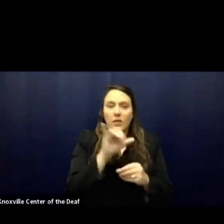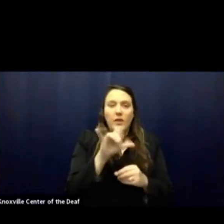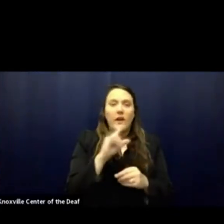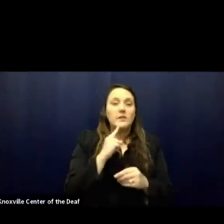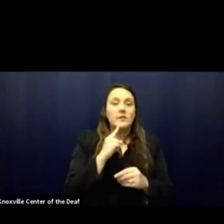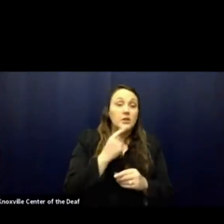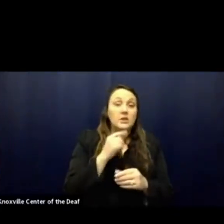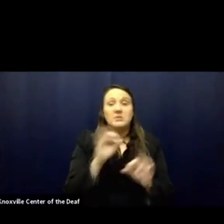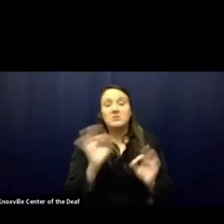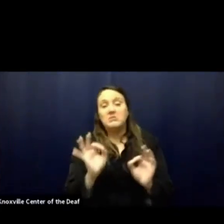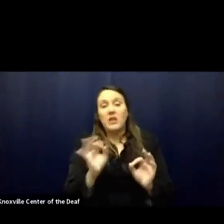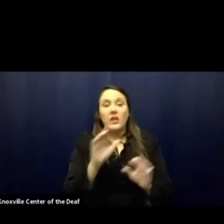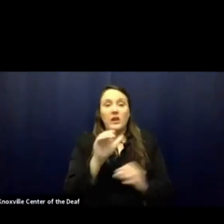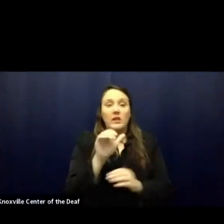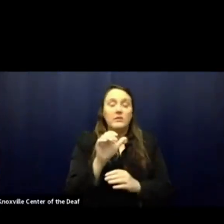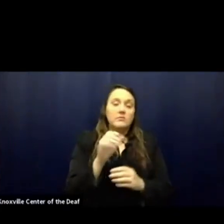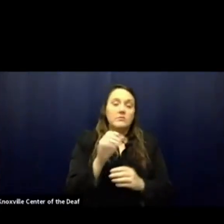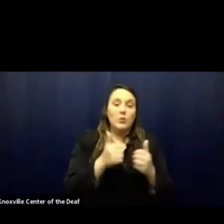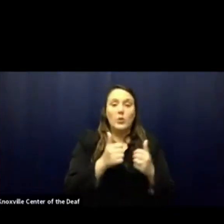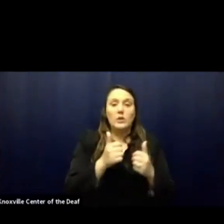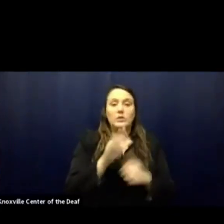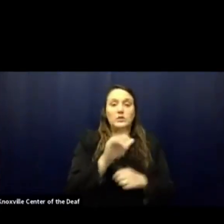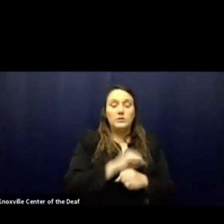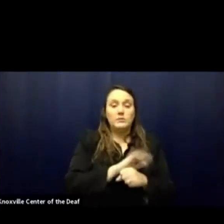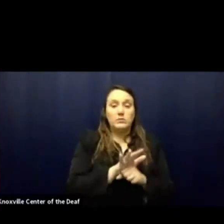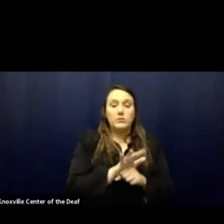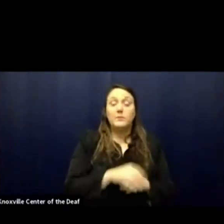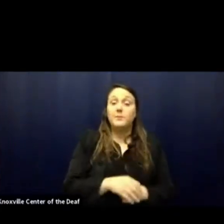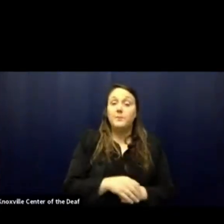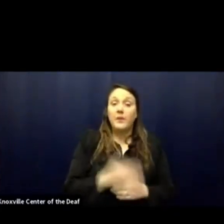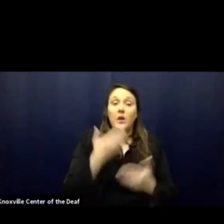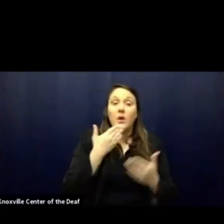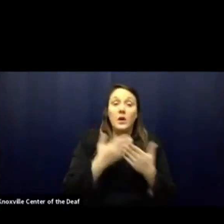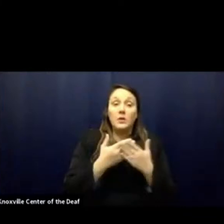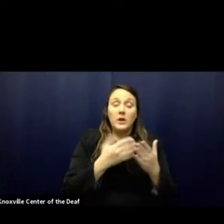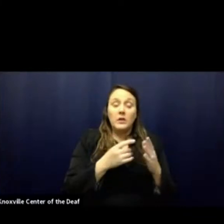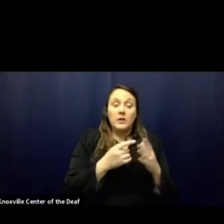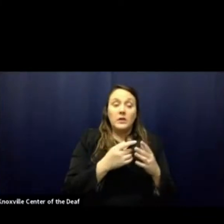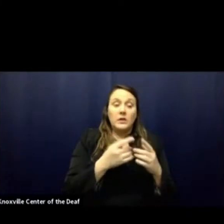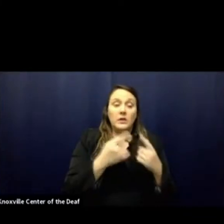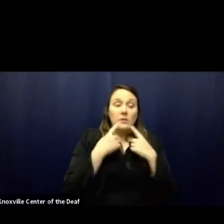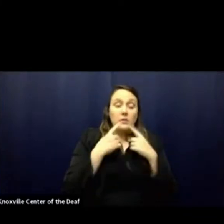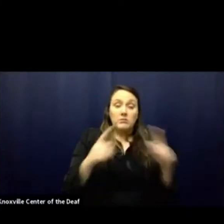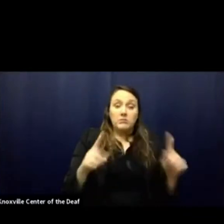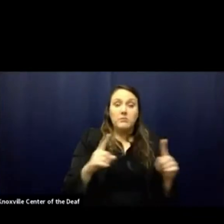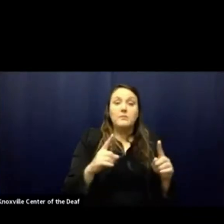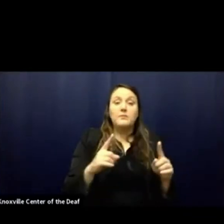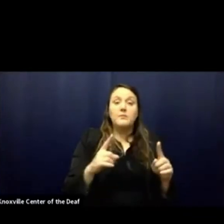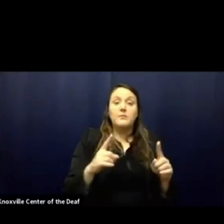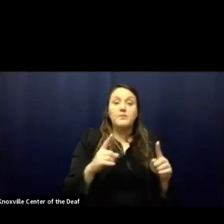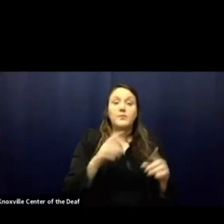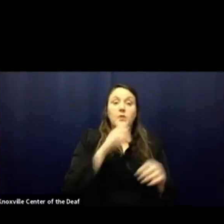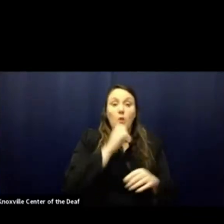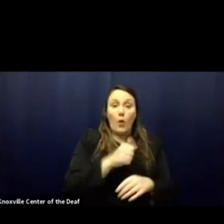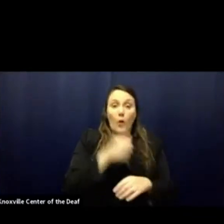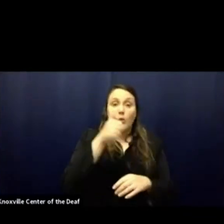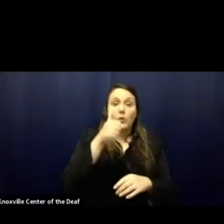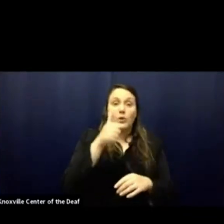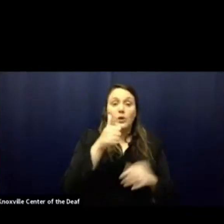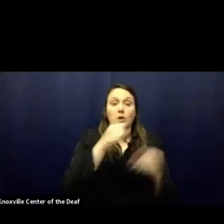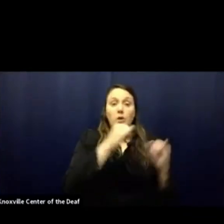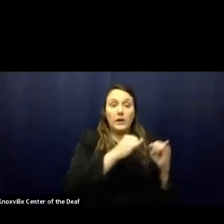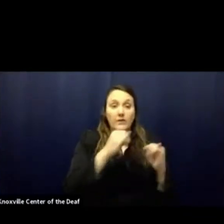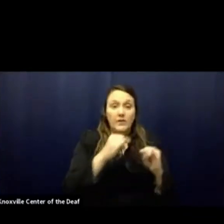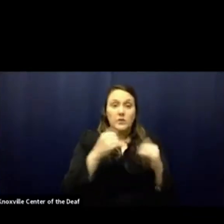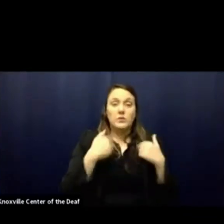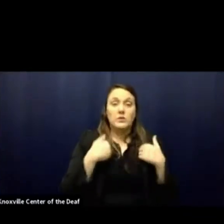COVID-19? So it's been well publicized that older individuals do frequently have more